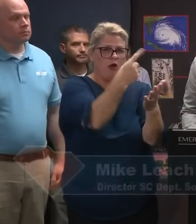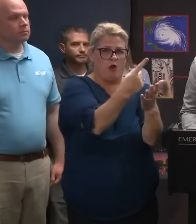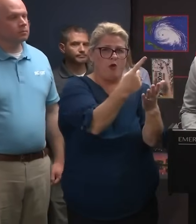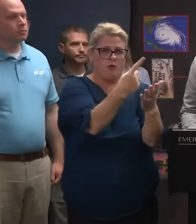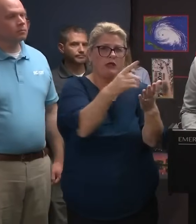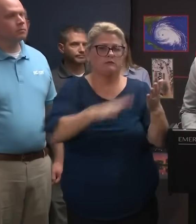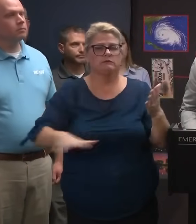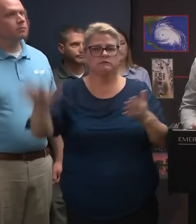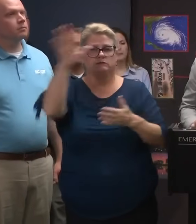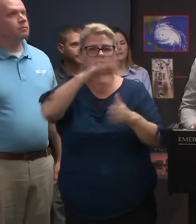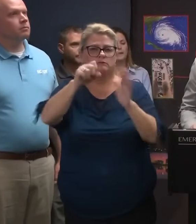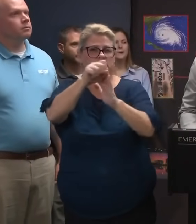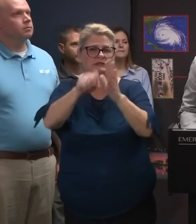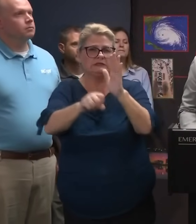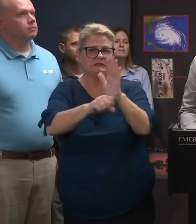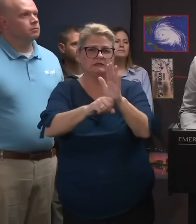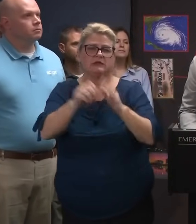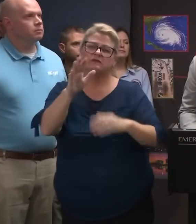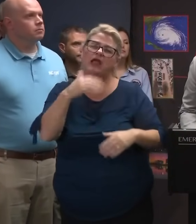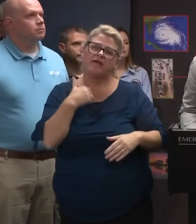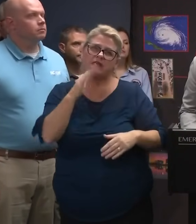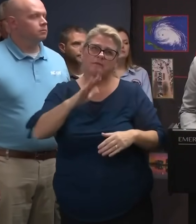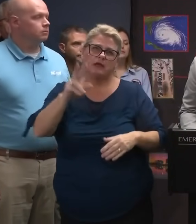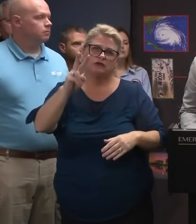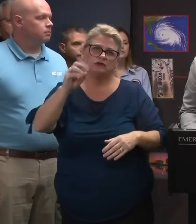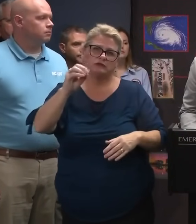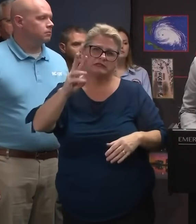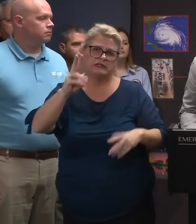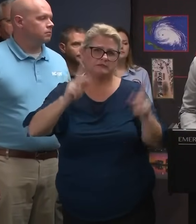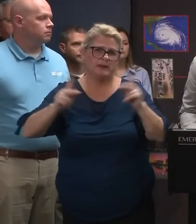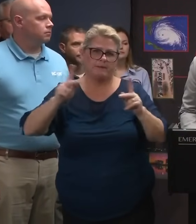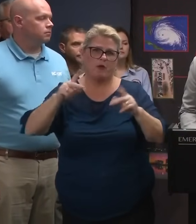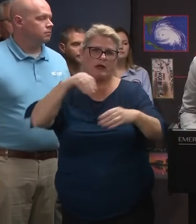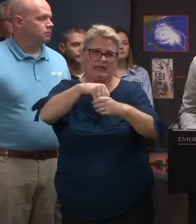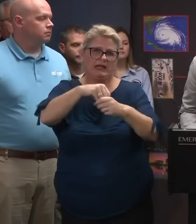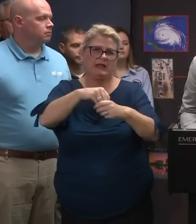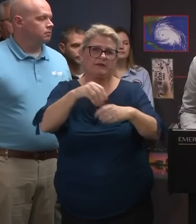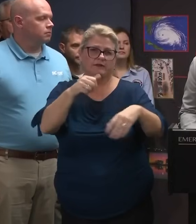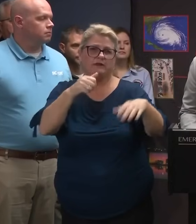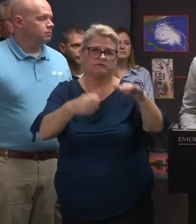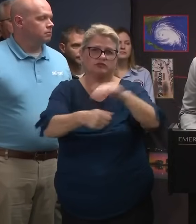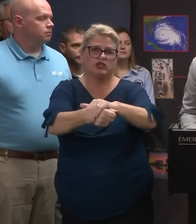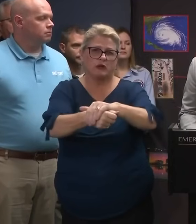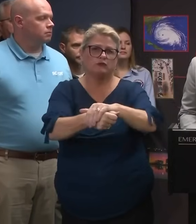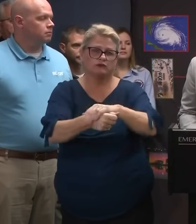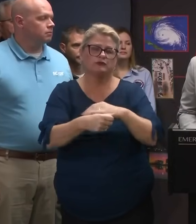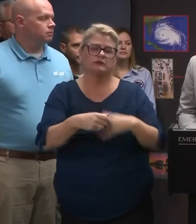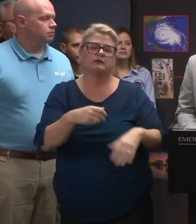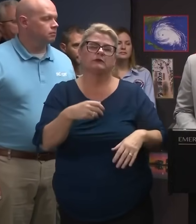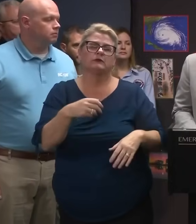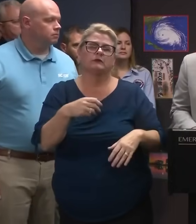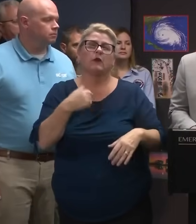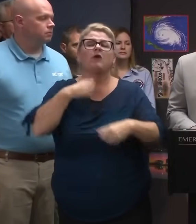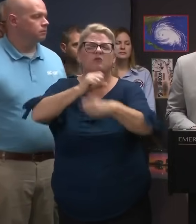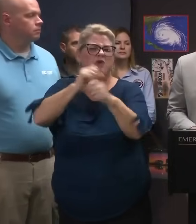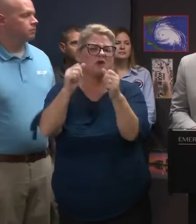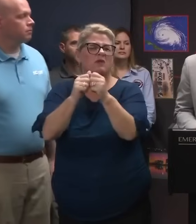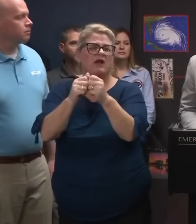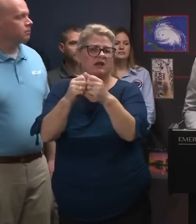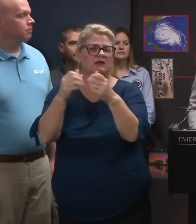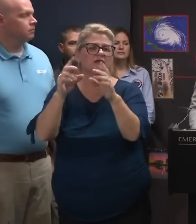supporting around 206 individuals currently. We continue to work with Department of Public Health